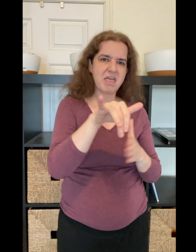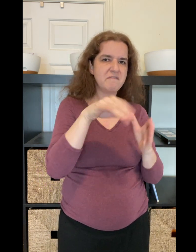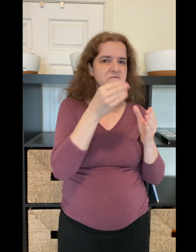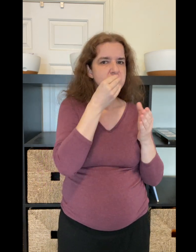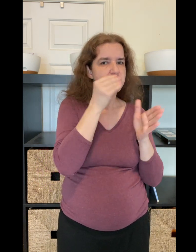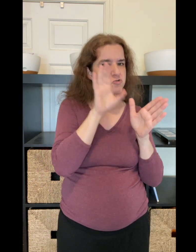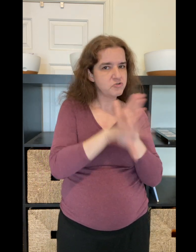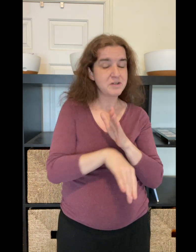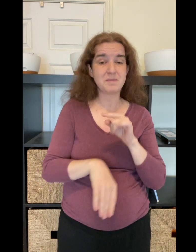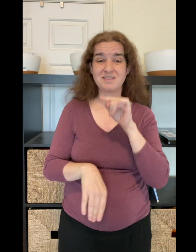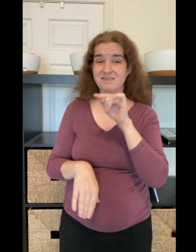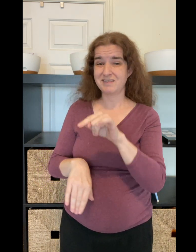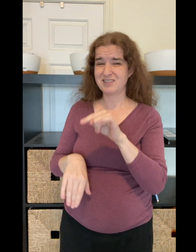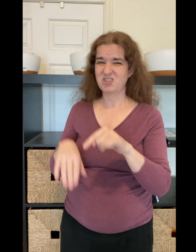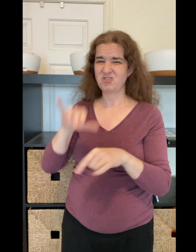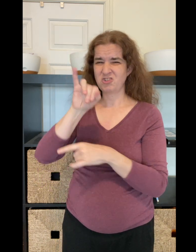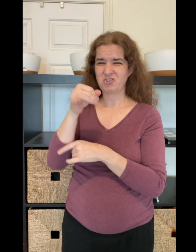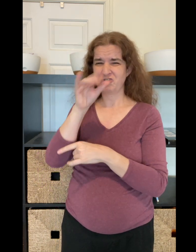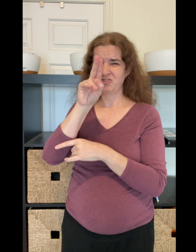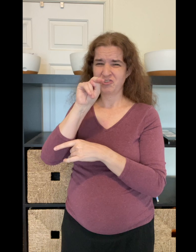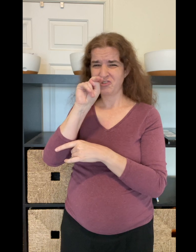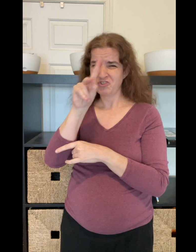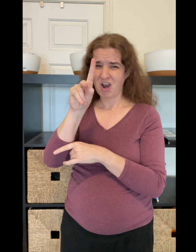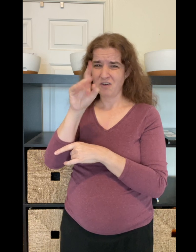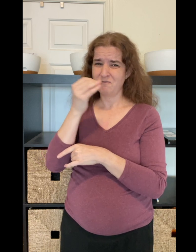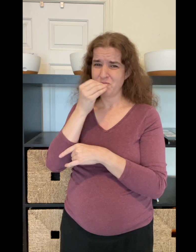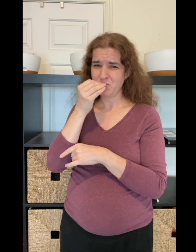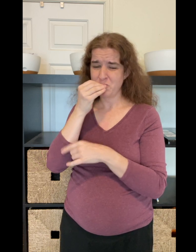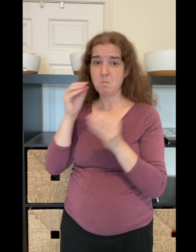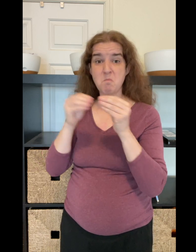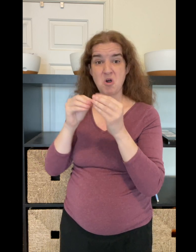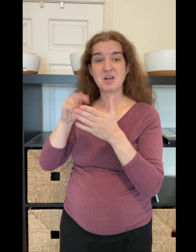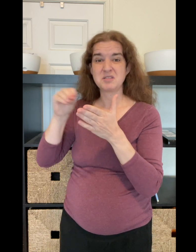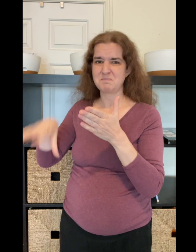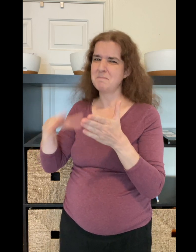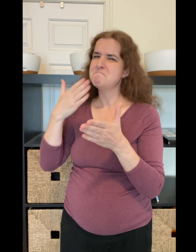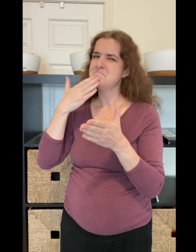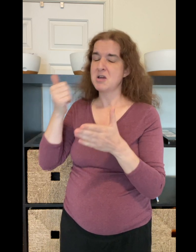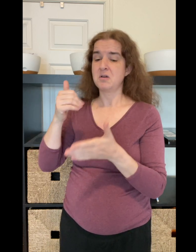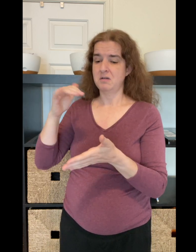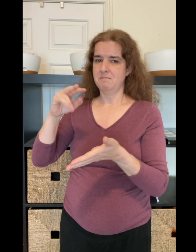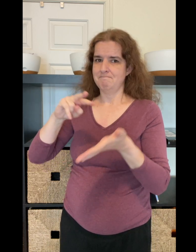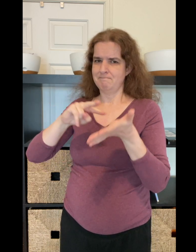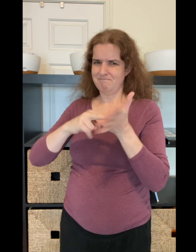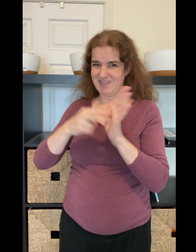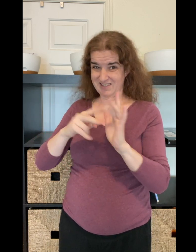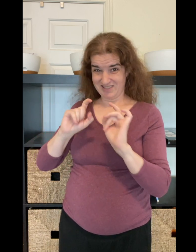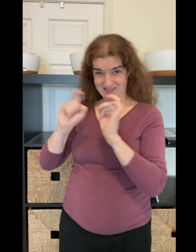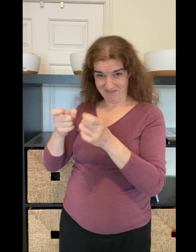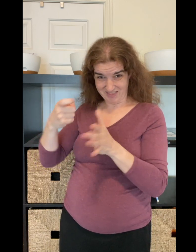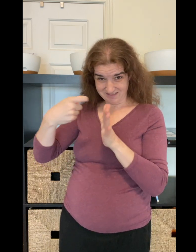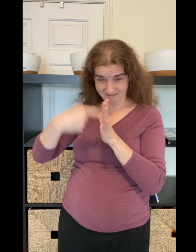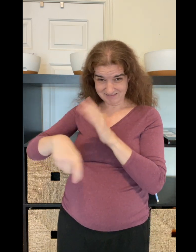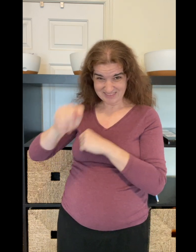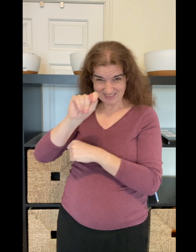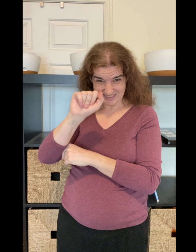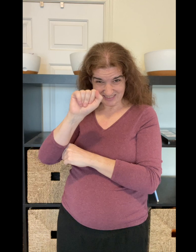I would prefer to buy that cheap food and not this junk food that's more expensive. Maybe give